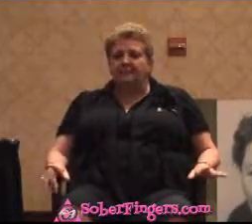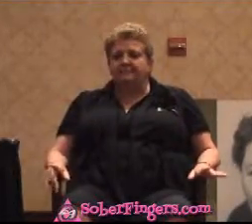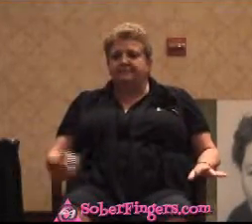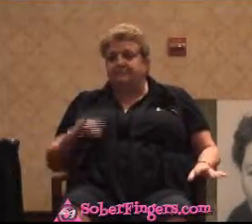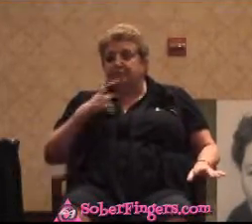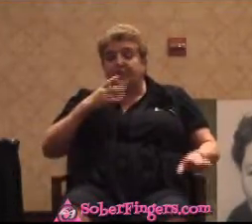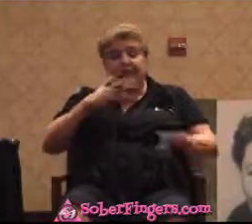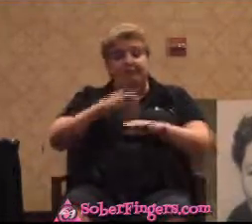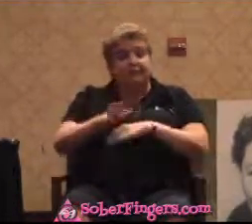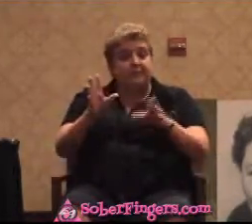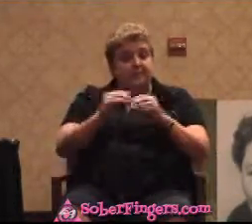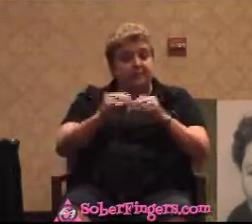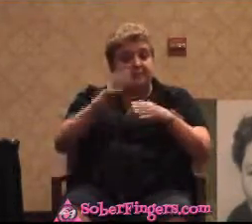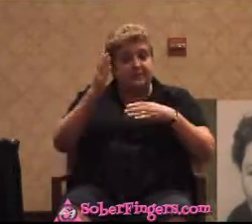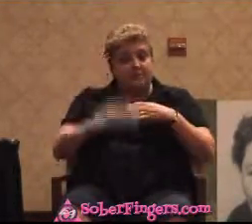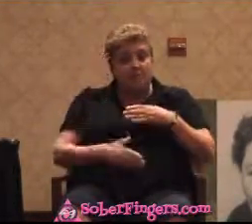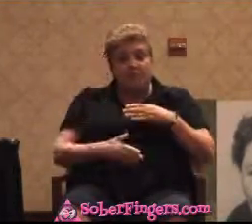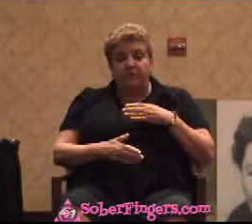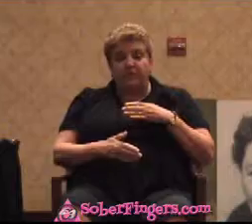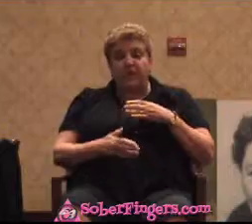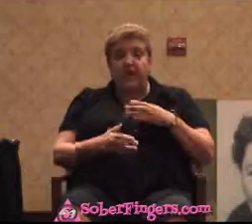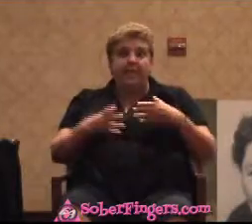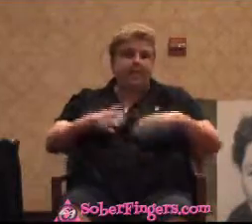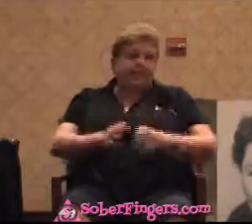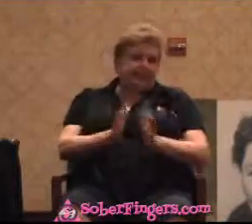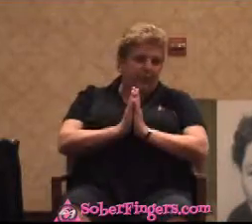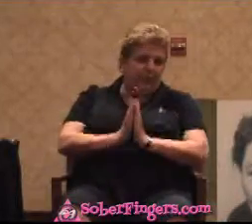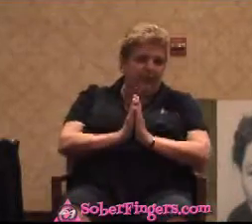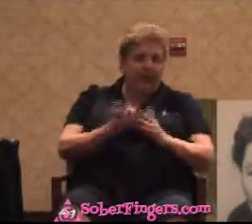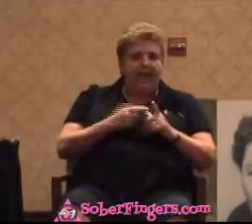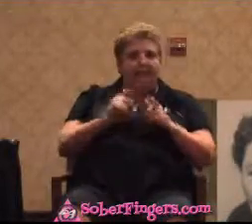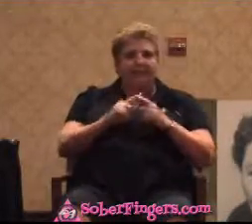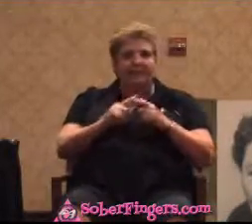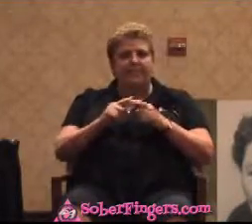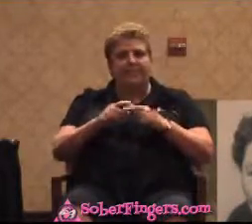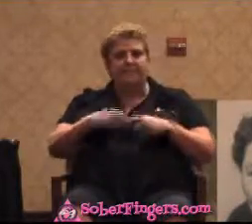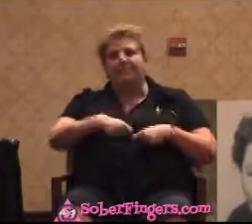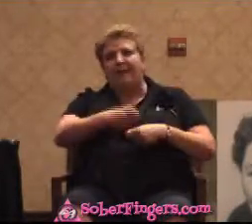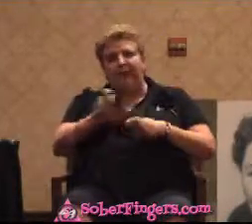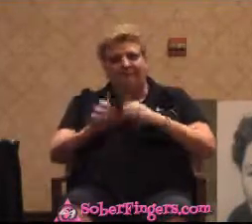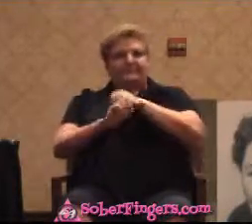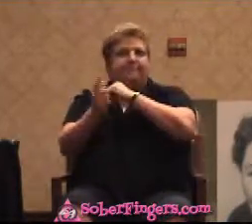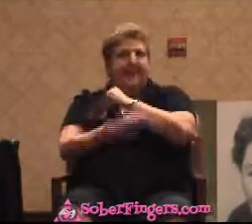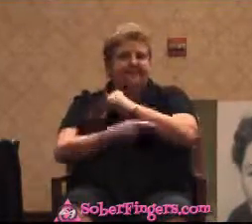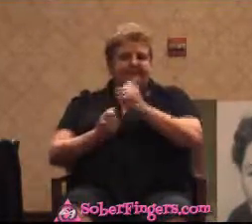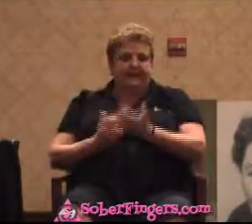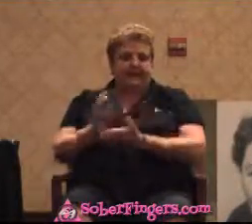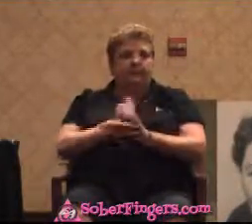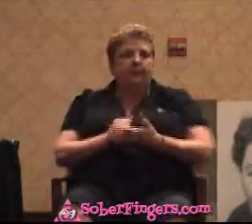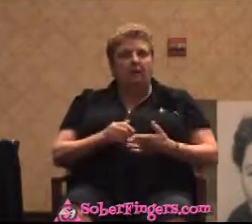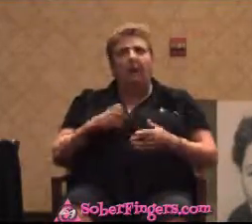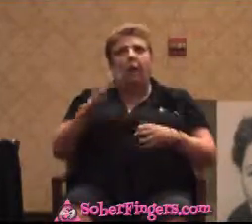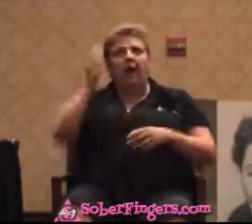and then everybody like prayed, and, oh, they passed the fast. I said, oh, here we go. I've been in enough Baptist churches to know what this